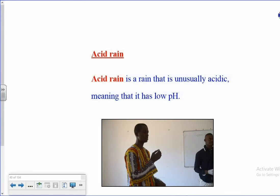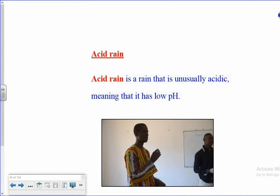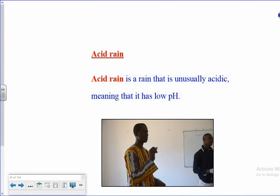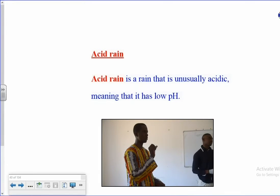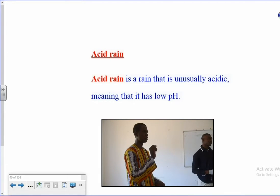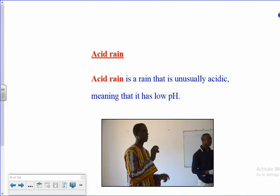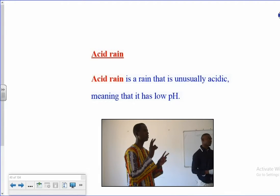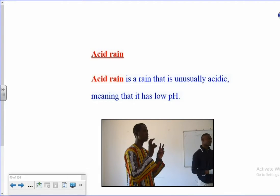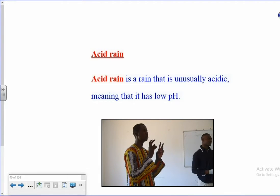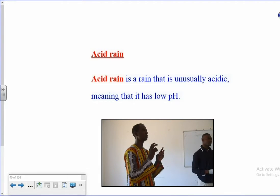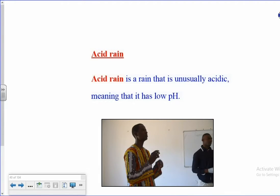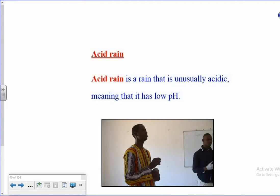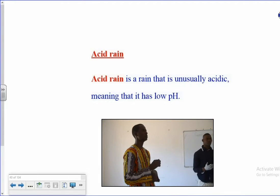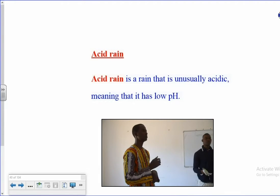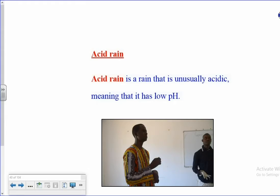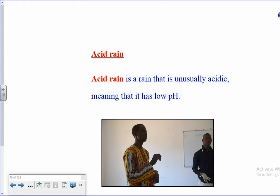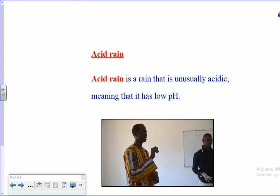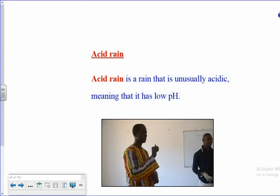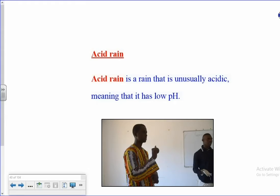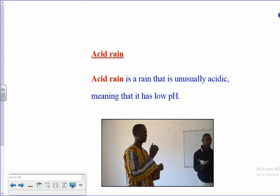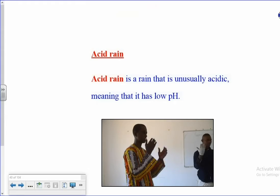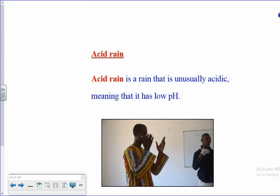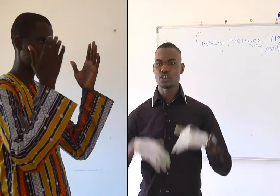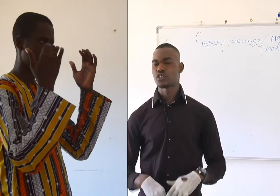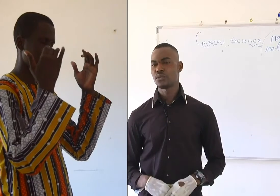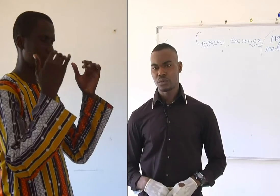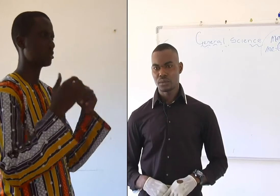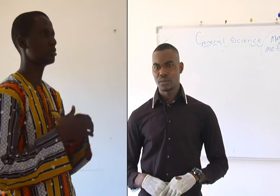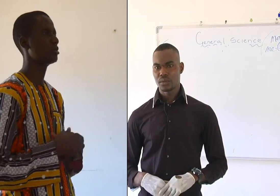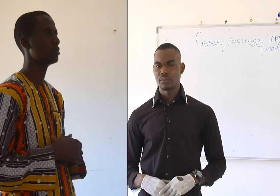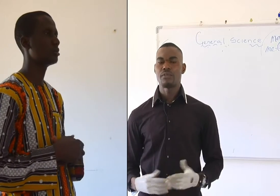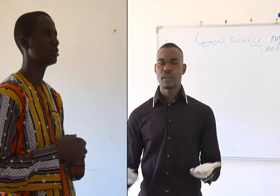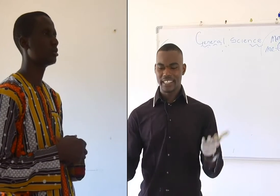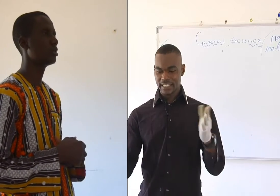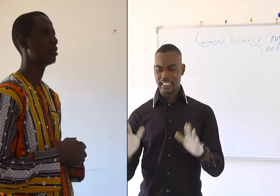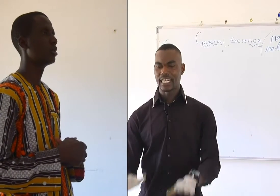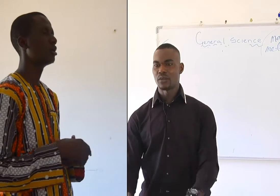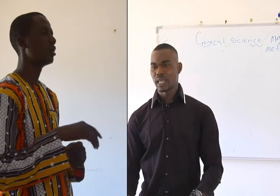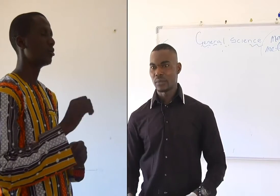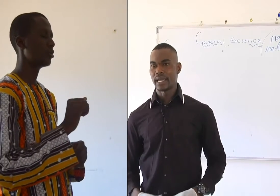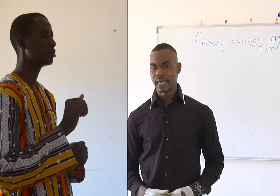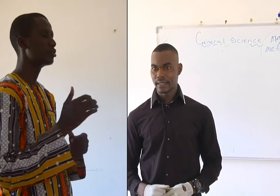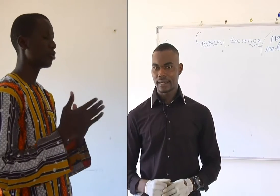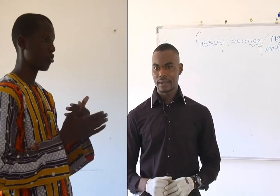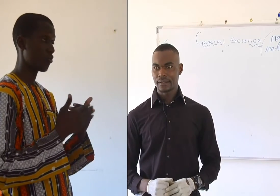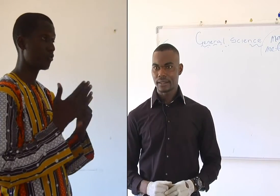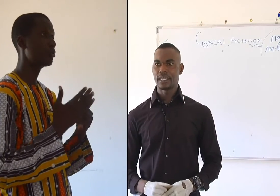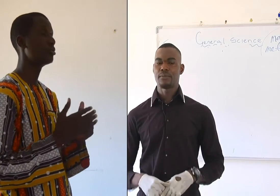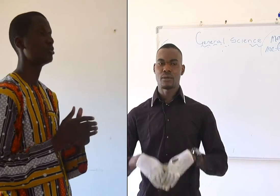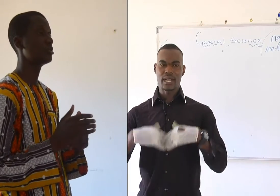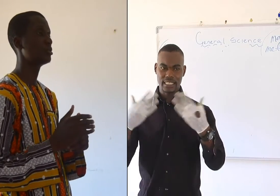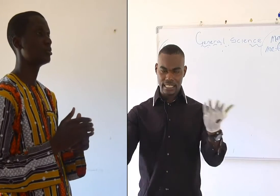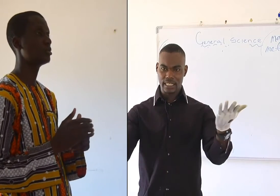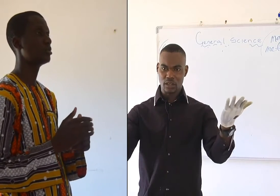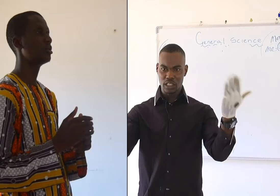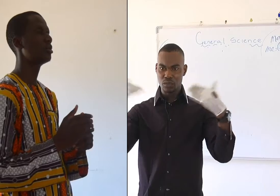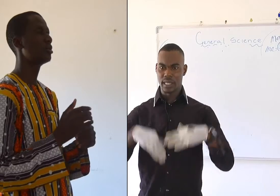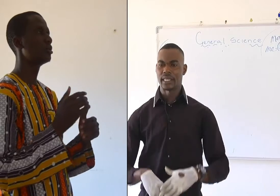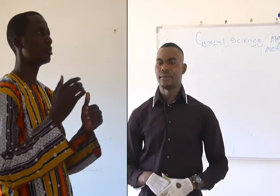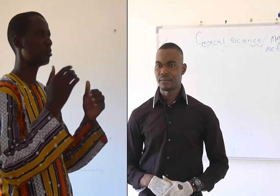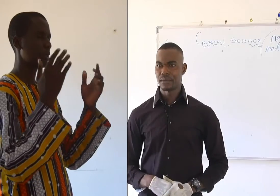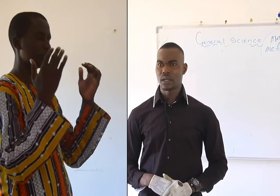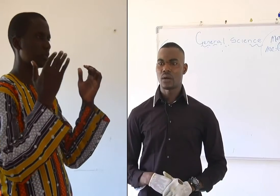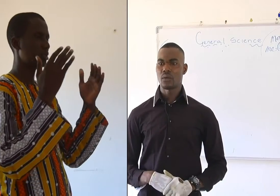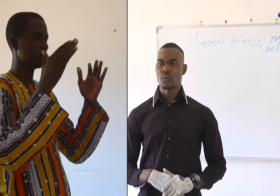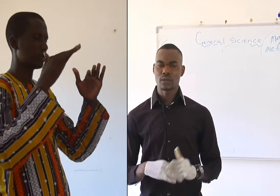rain? Most often, when rain falls, before it reaches the ground where we are, it becomes acidic on its